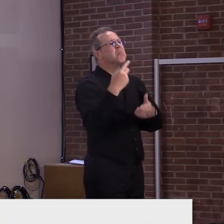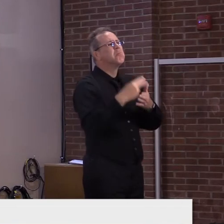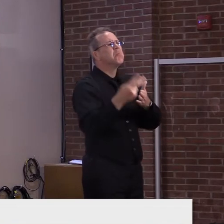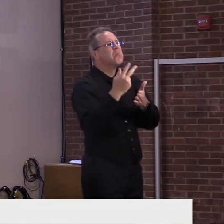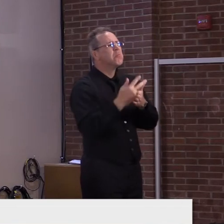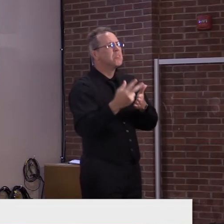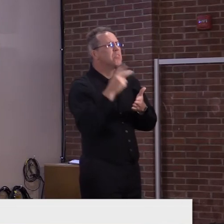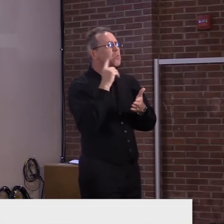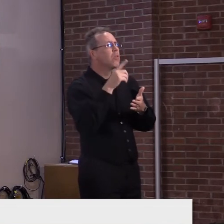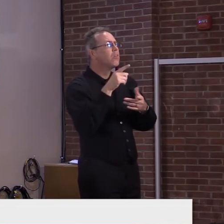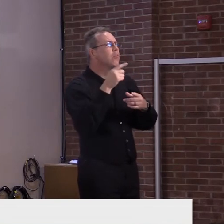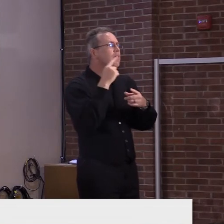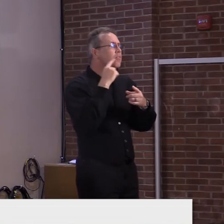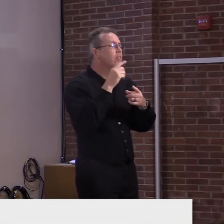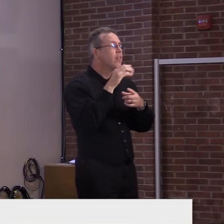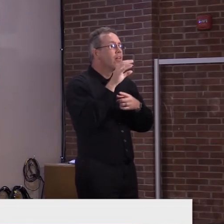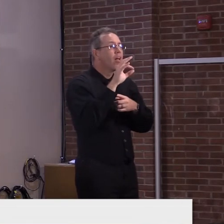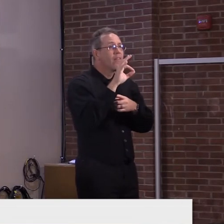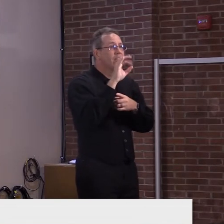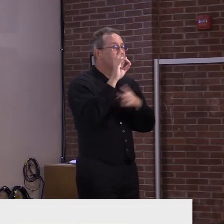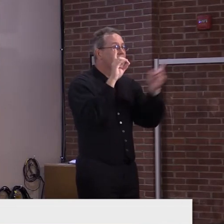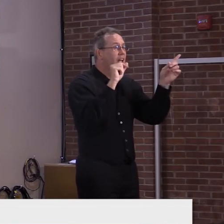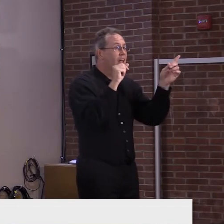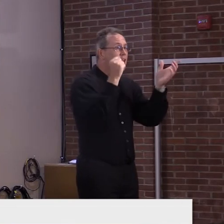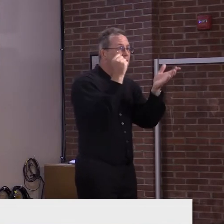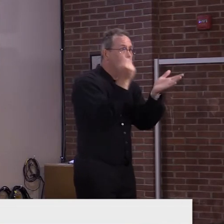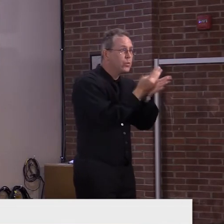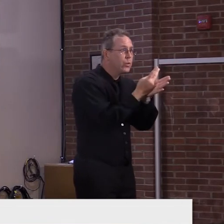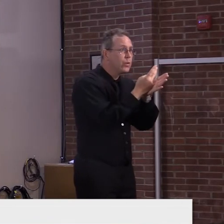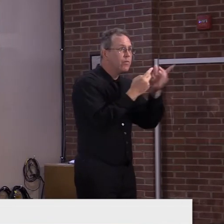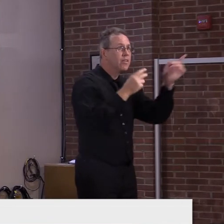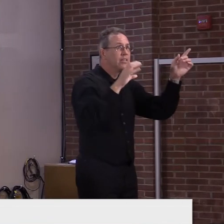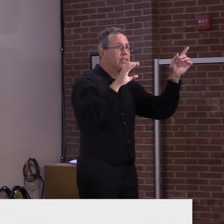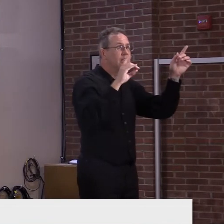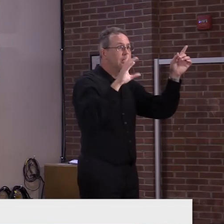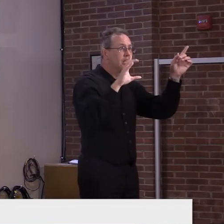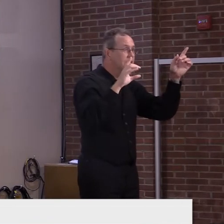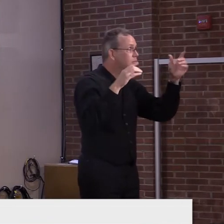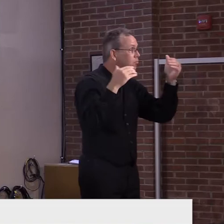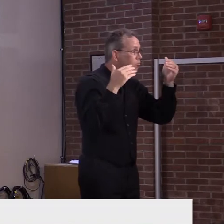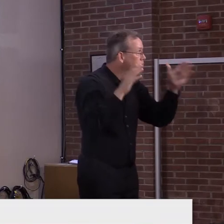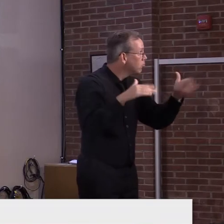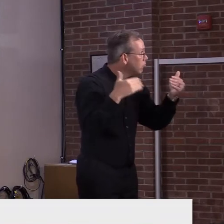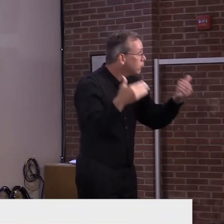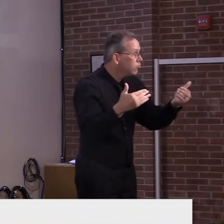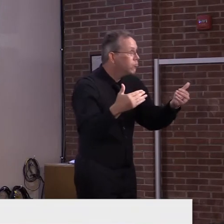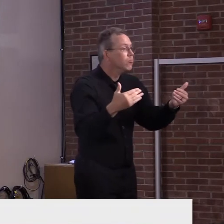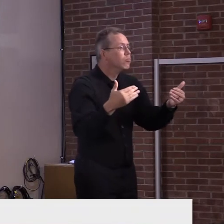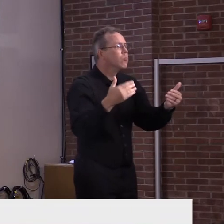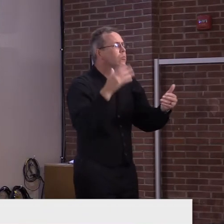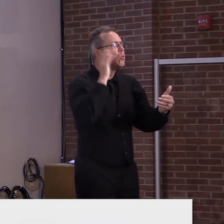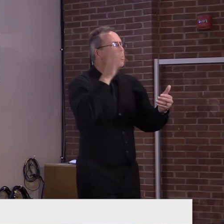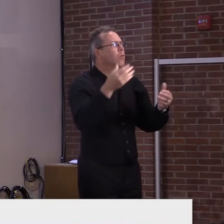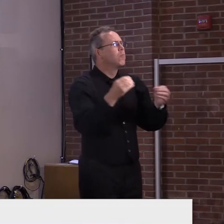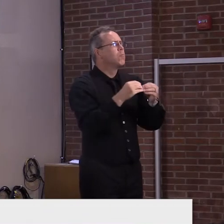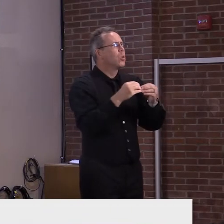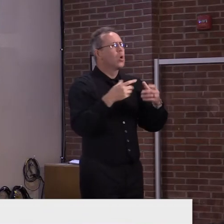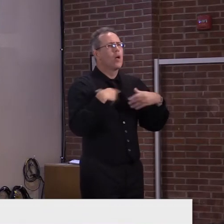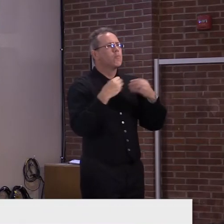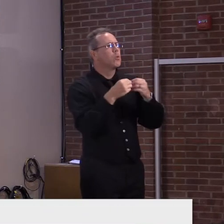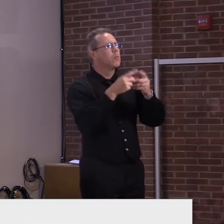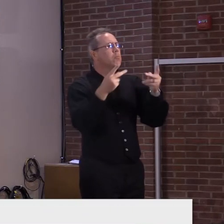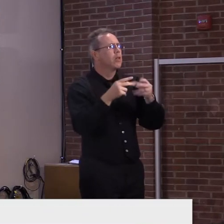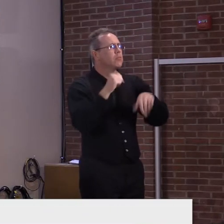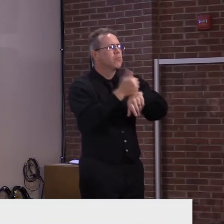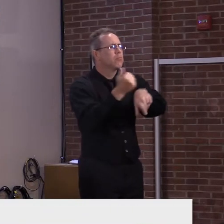and CDC guidance, we will transition to more mass vac sites to accommodate booster shots, which